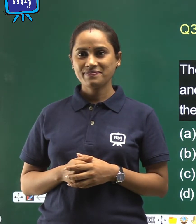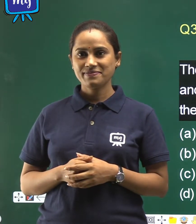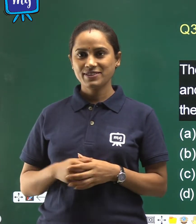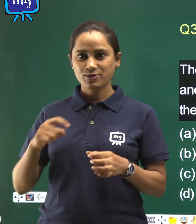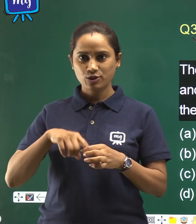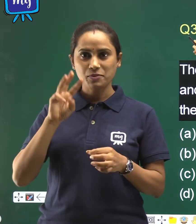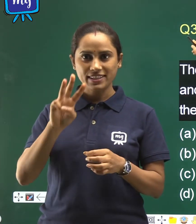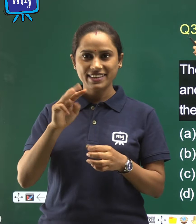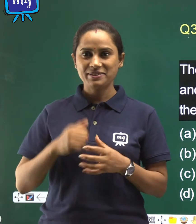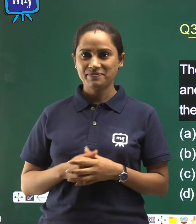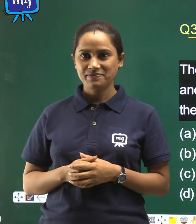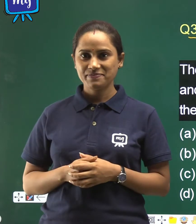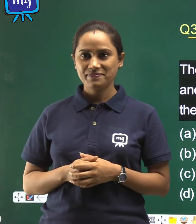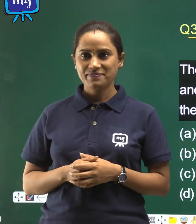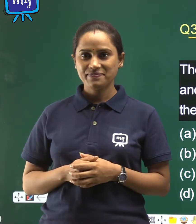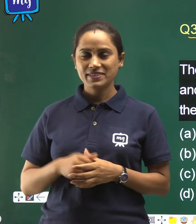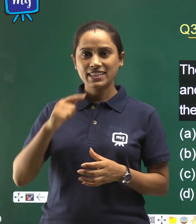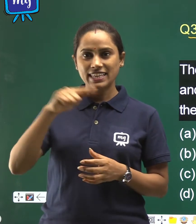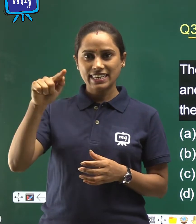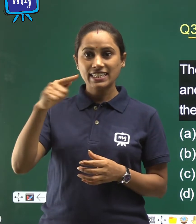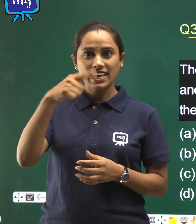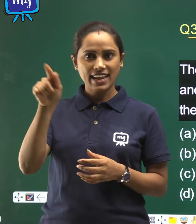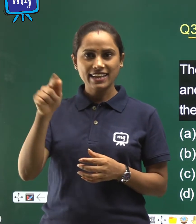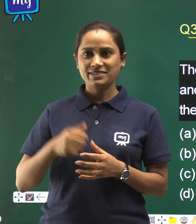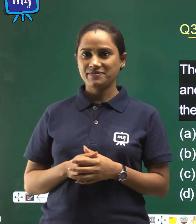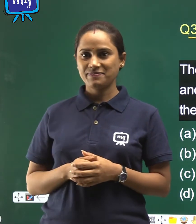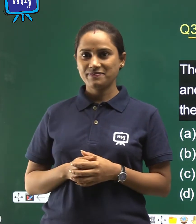Question number 3, tick the correct